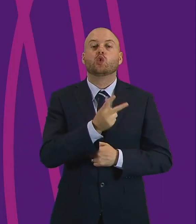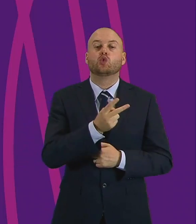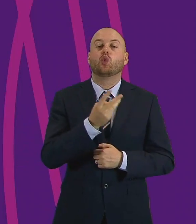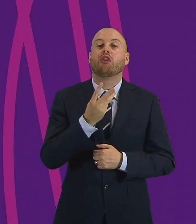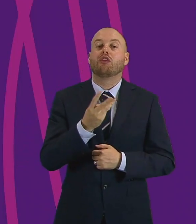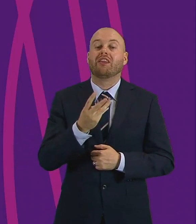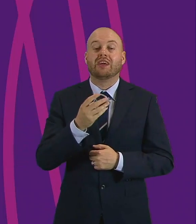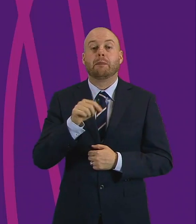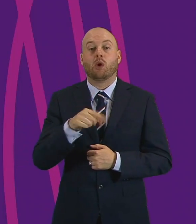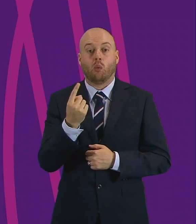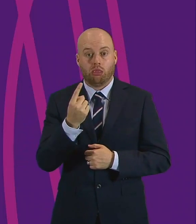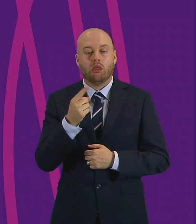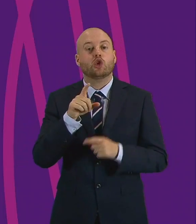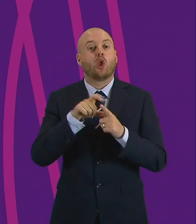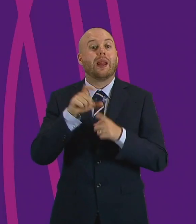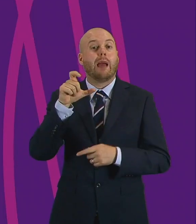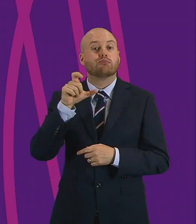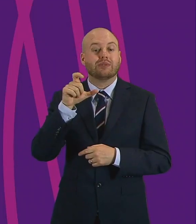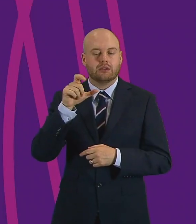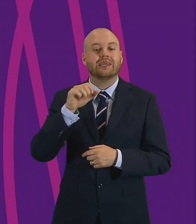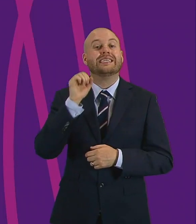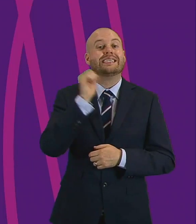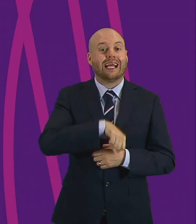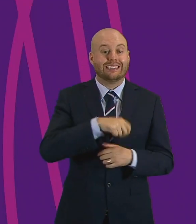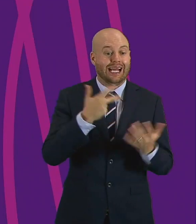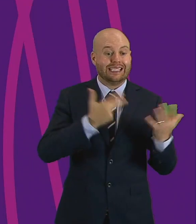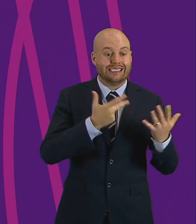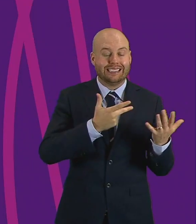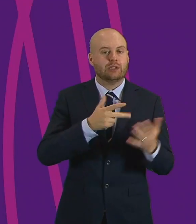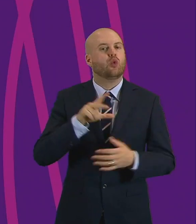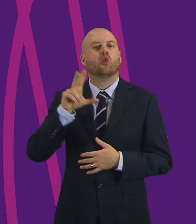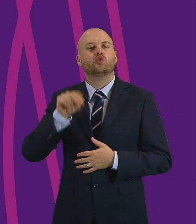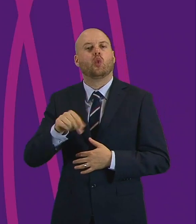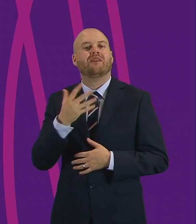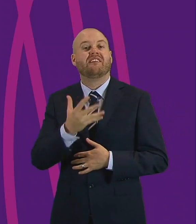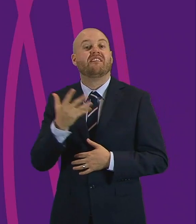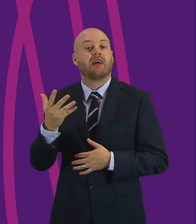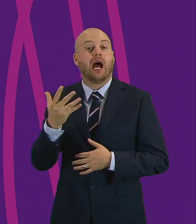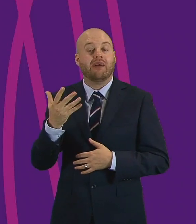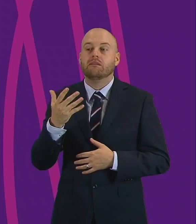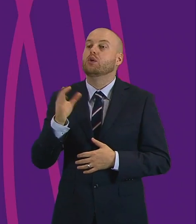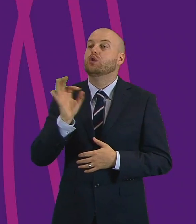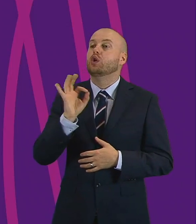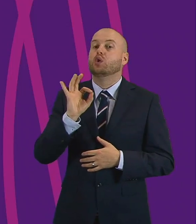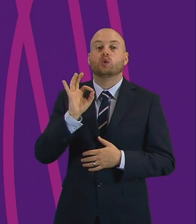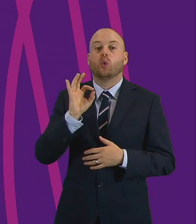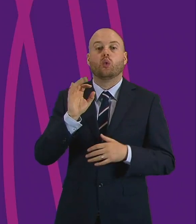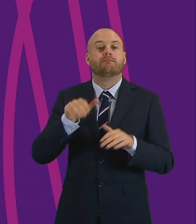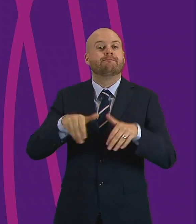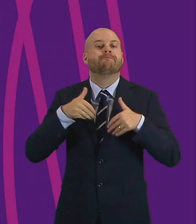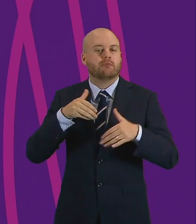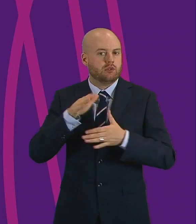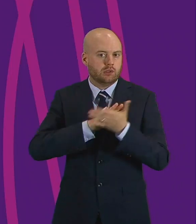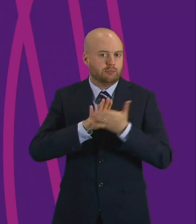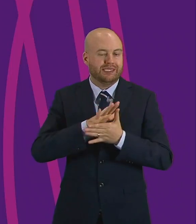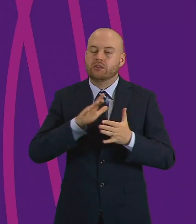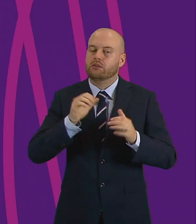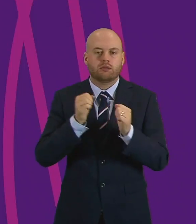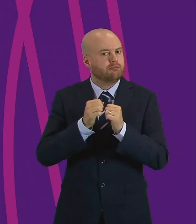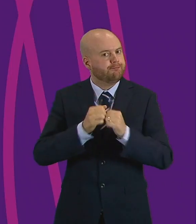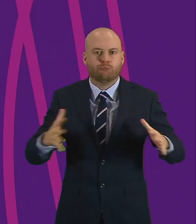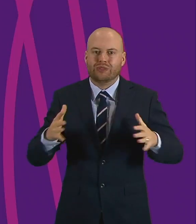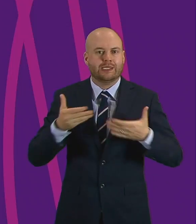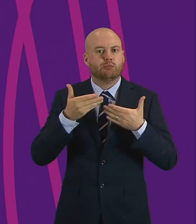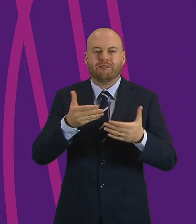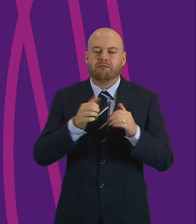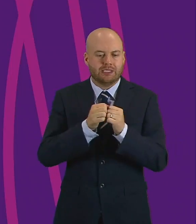22033.1 in the name of Donald Cameron is yes 18, no 55. There were no abstentions. The amendment is therefore not agreed.